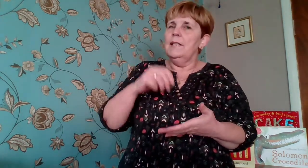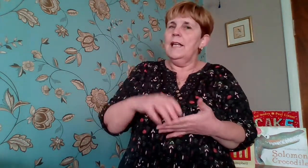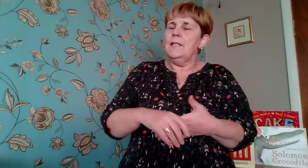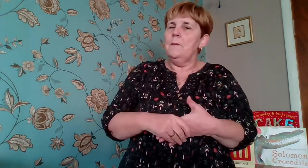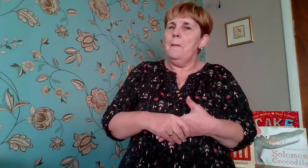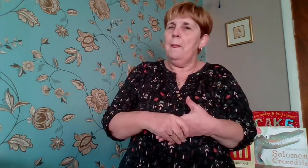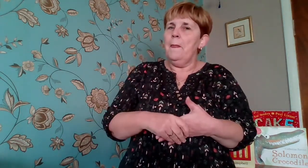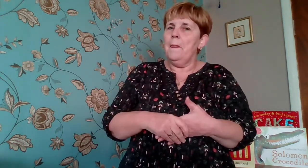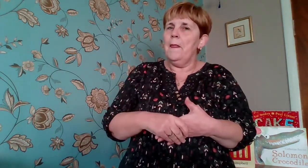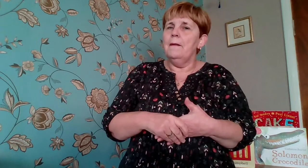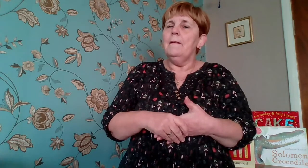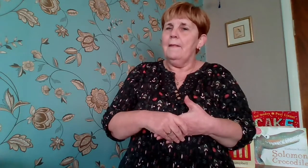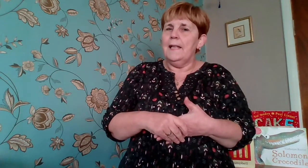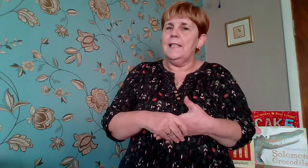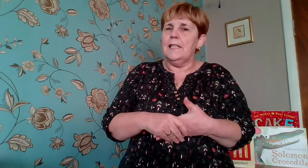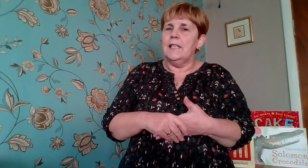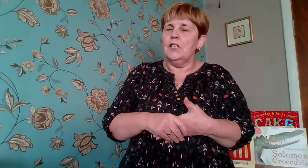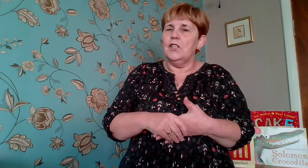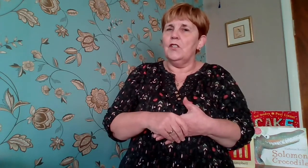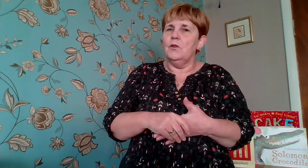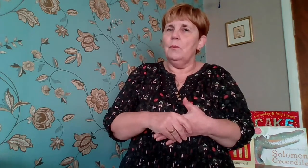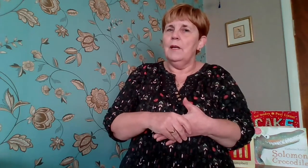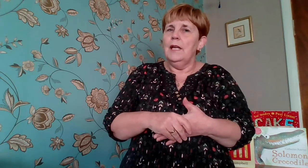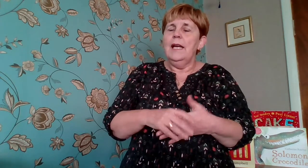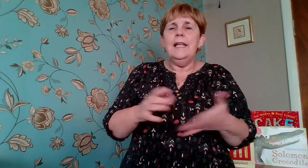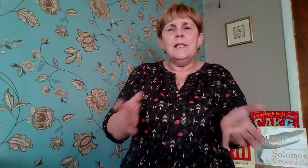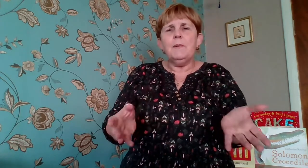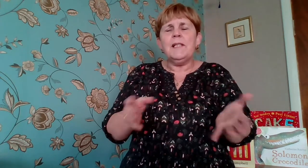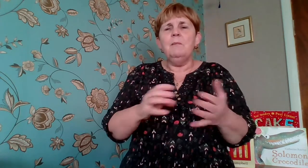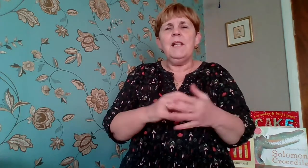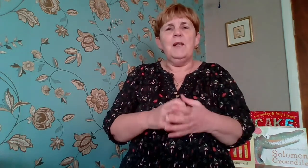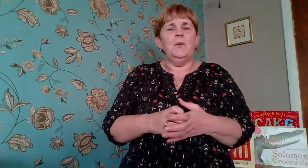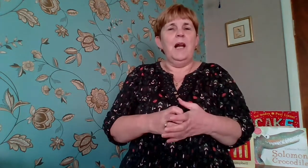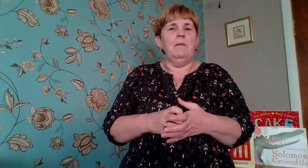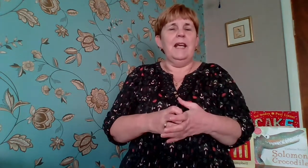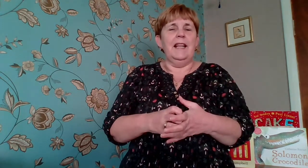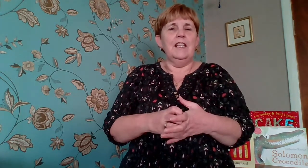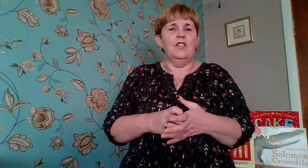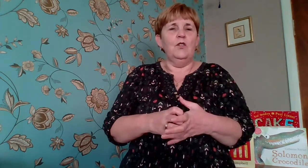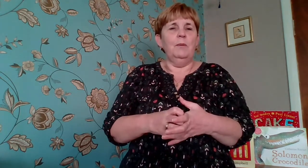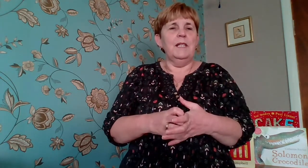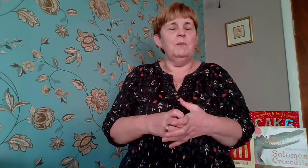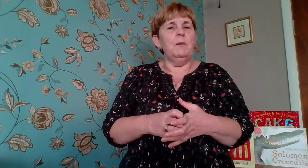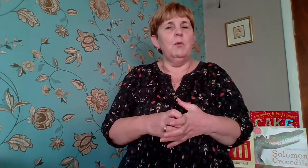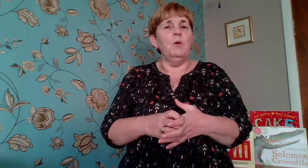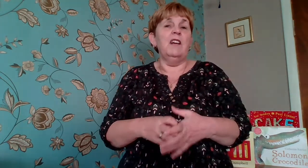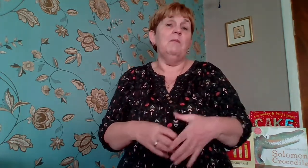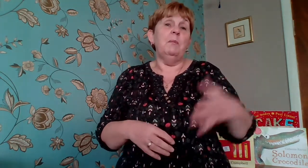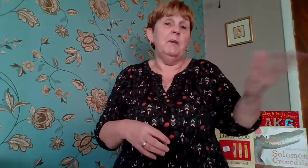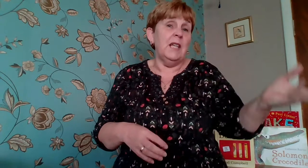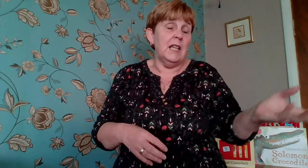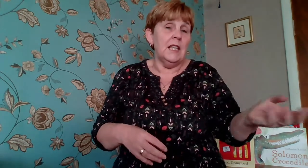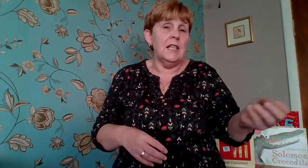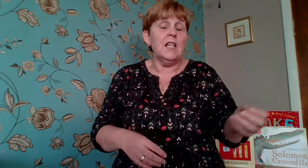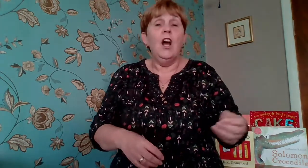said, that is a delicious soup. He says, but sometimes when I make this soup, he says, people will give me peas